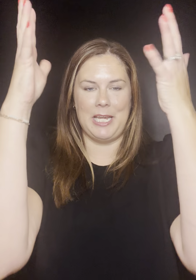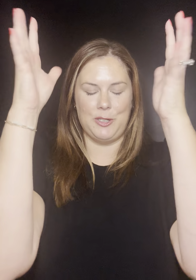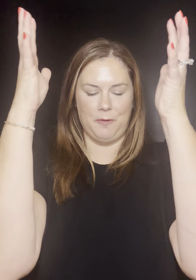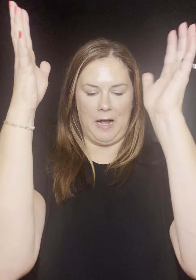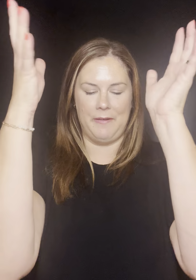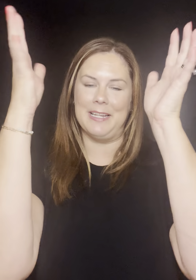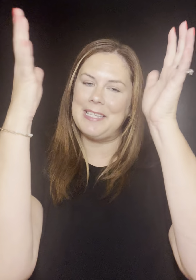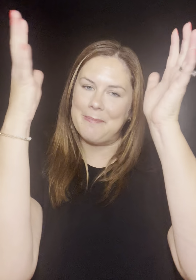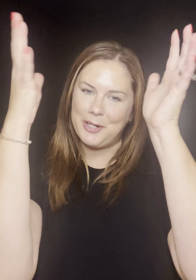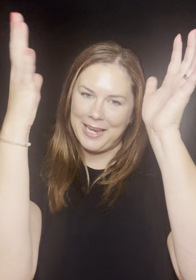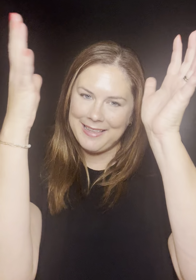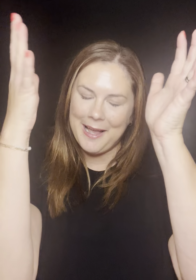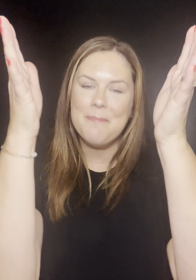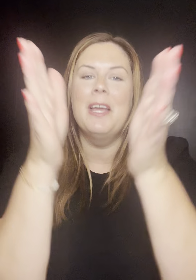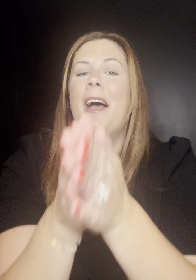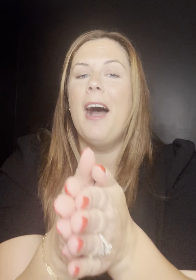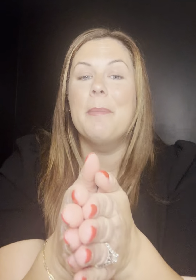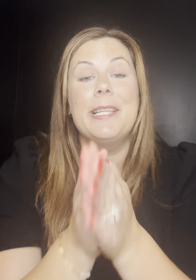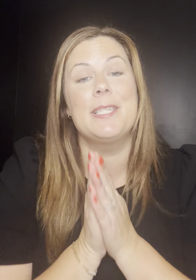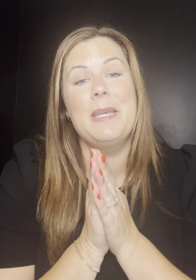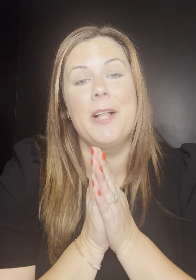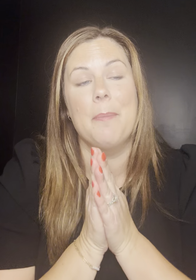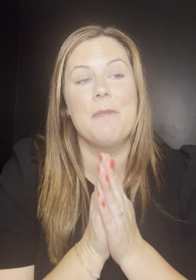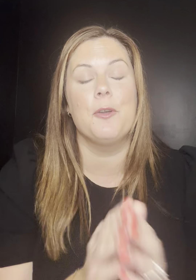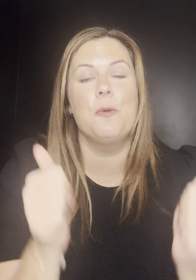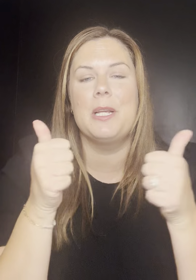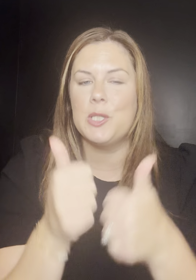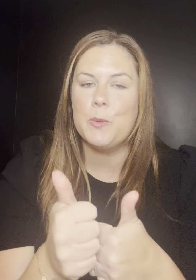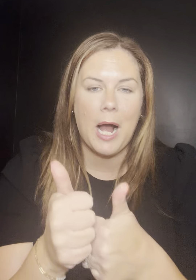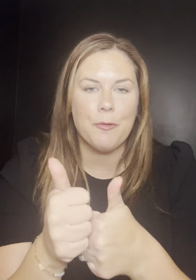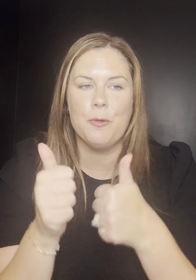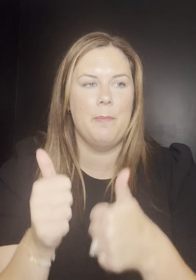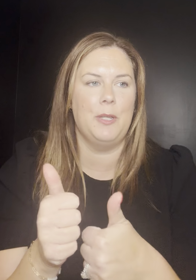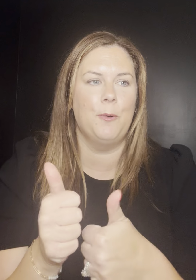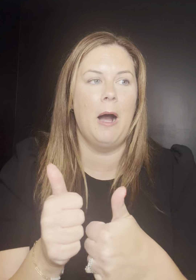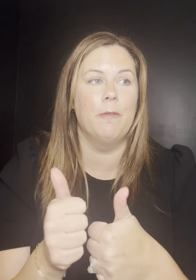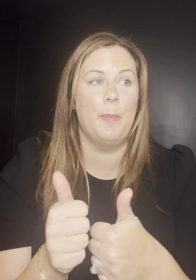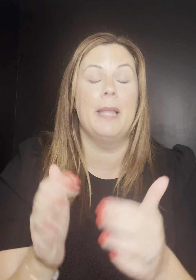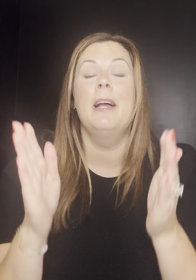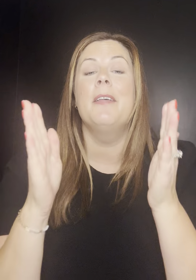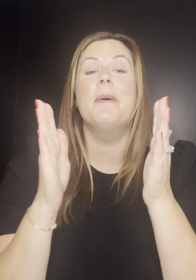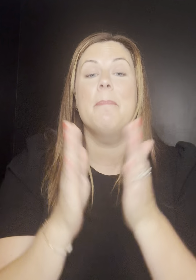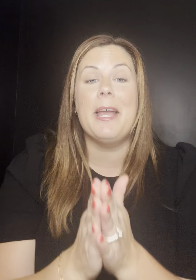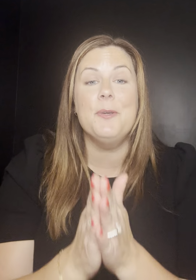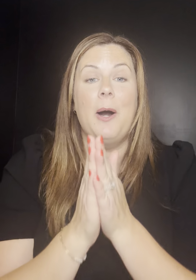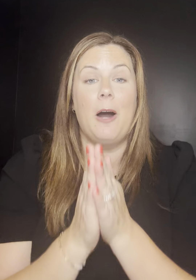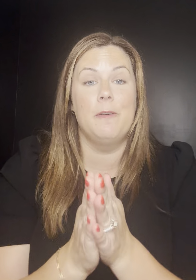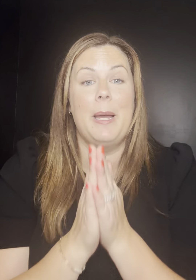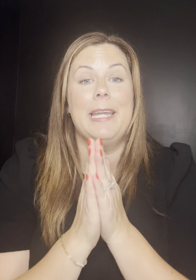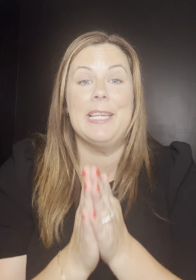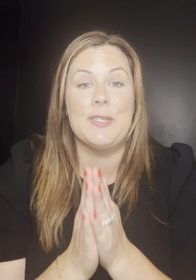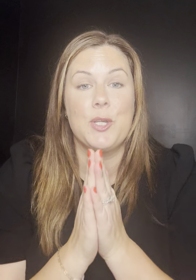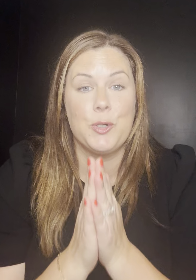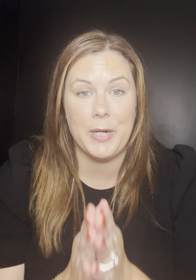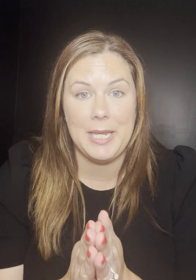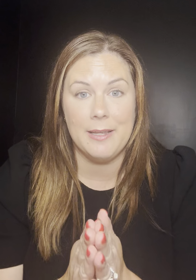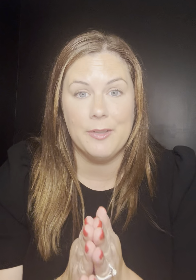2 5 hands and I'm shaking them. And that's me clapping for you because you got through the manual alphabet. The manual alphabet is tricky. There